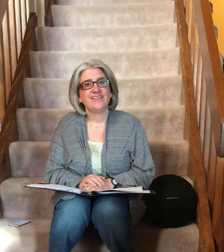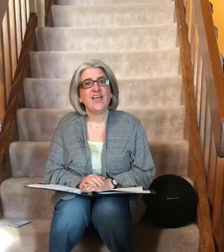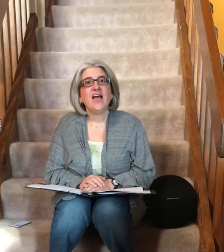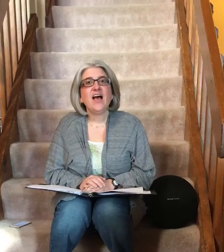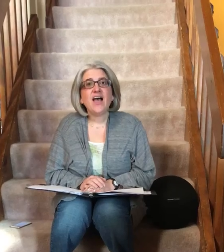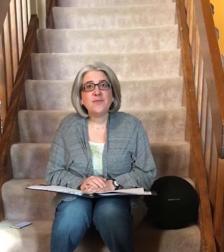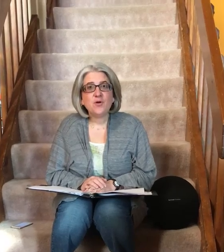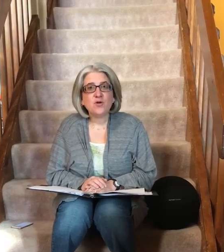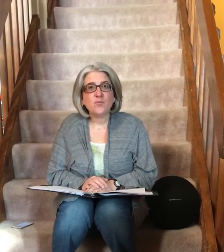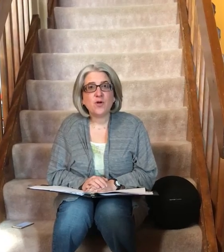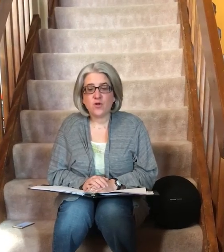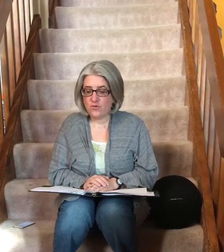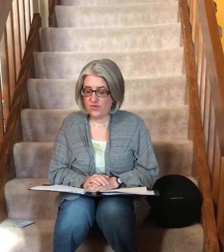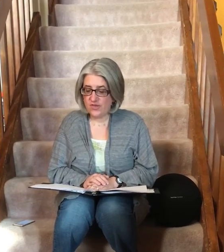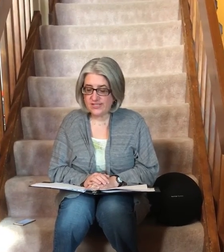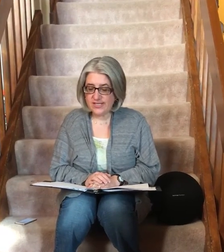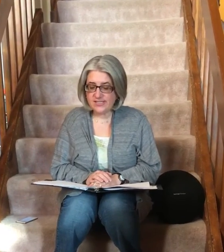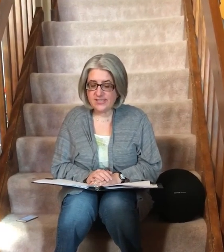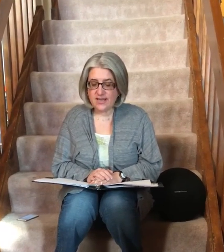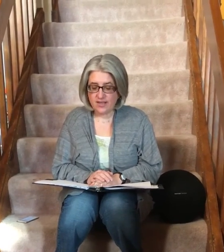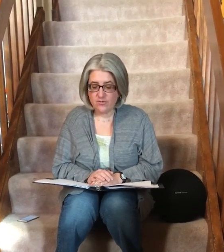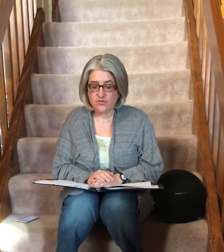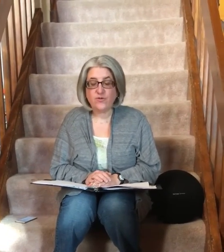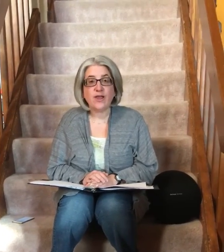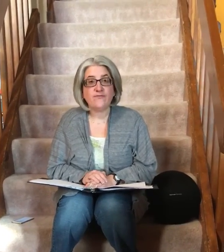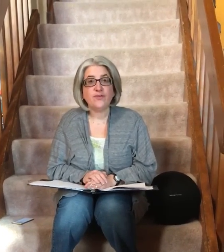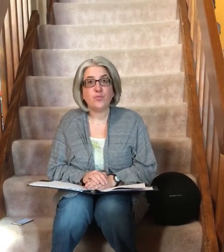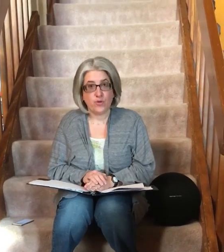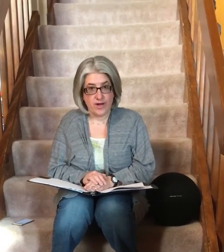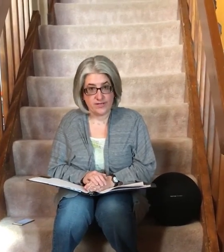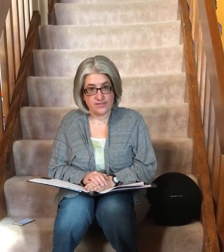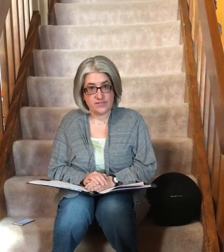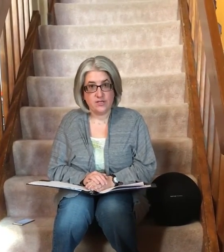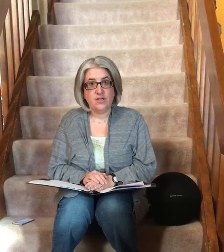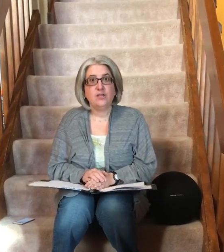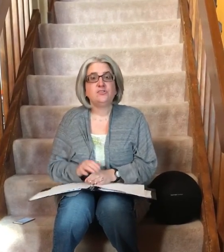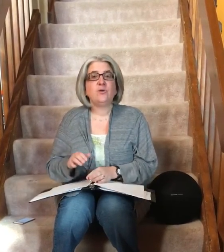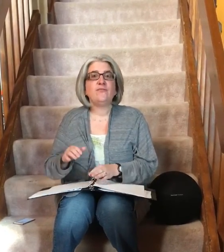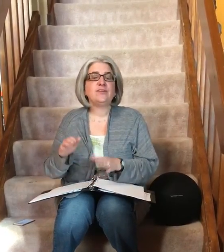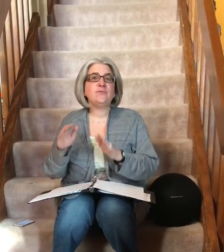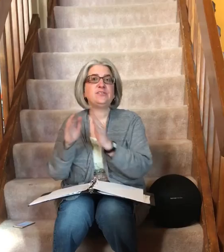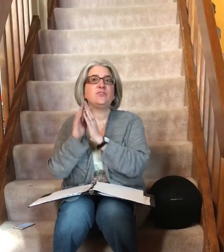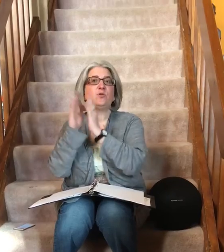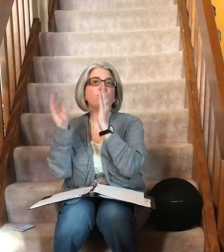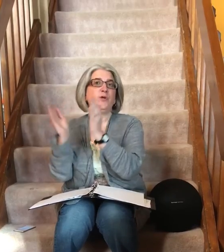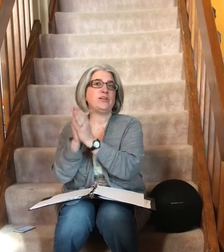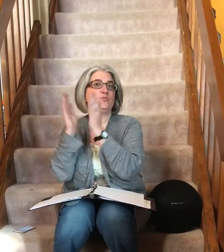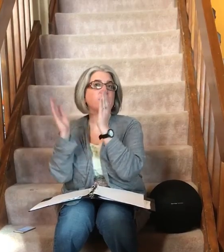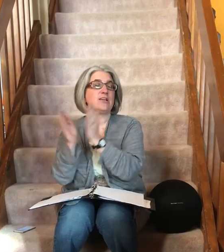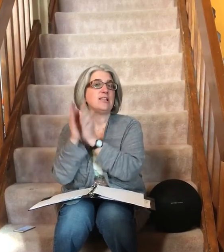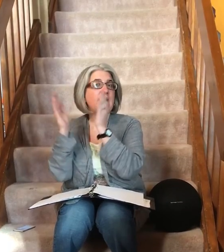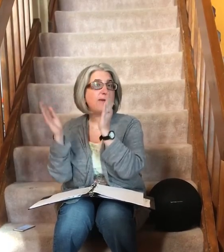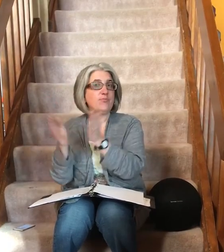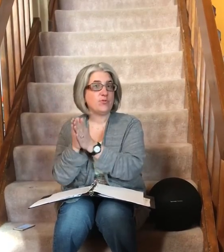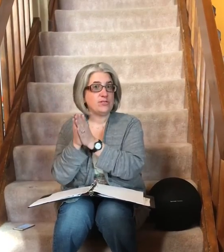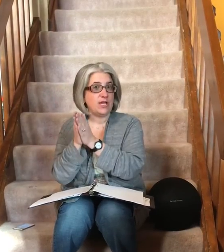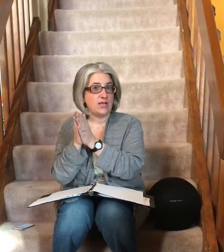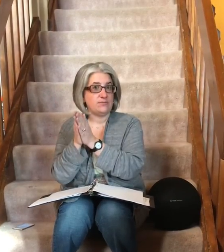Hi Poco a Poco. This is sign language for every praise. So every time we sing the word praise, we're going to clap three times.